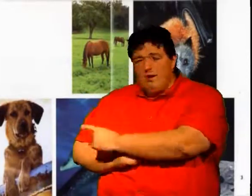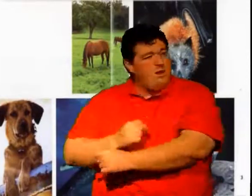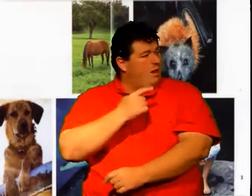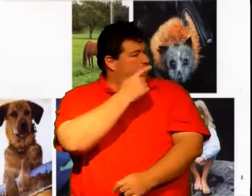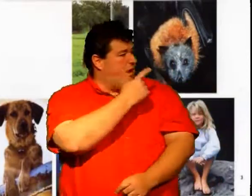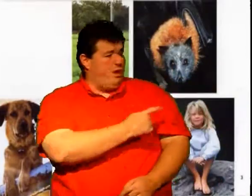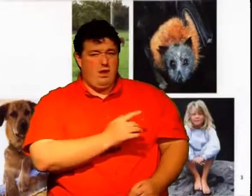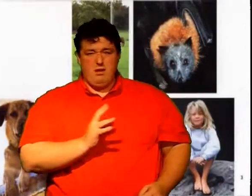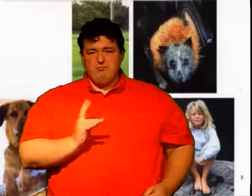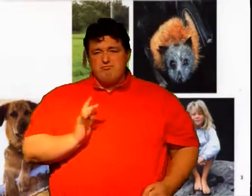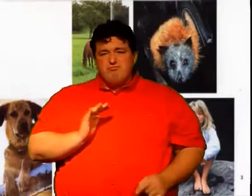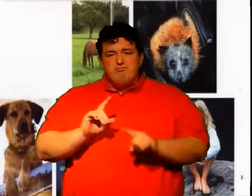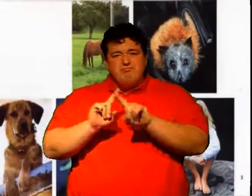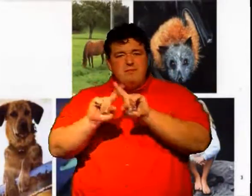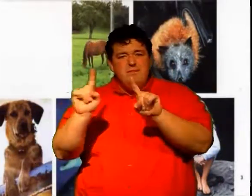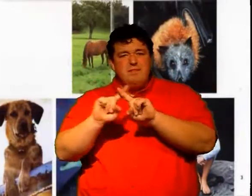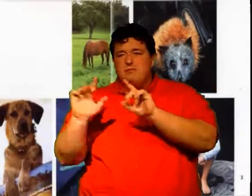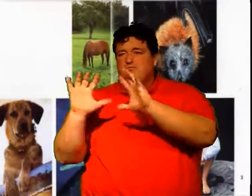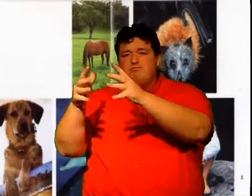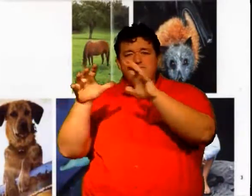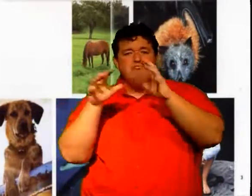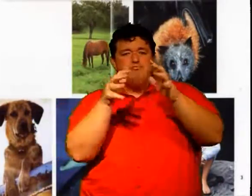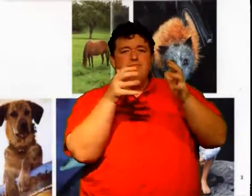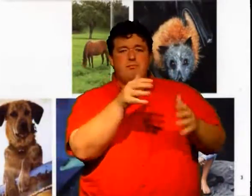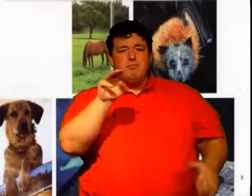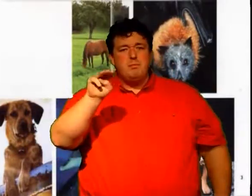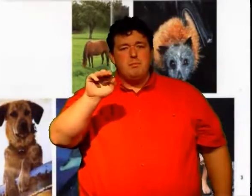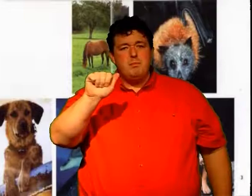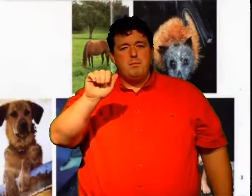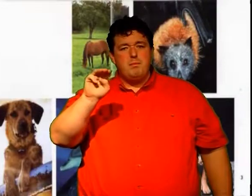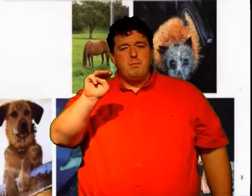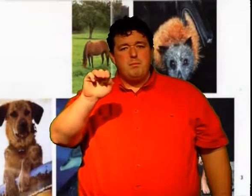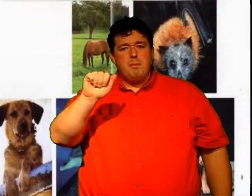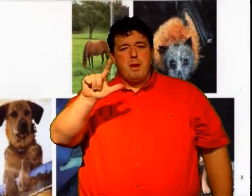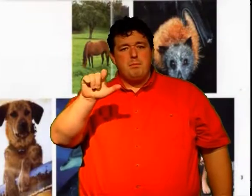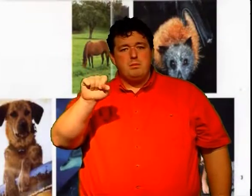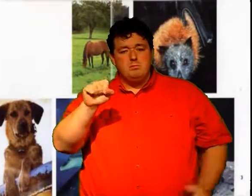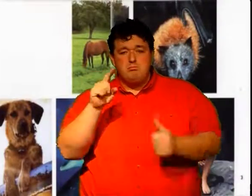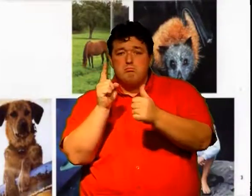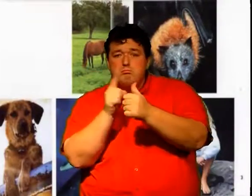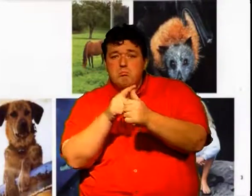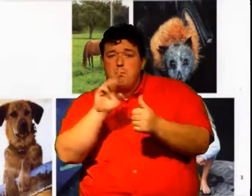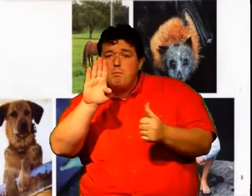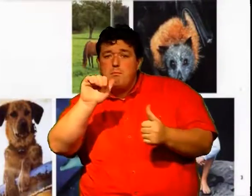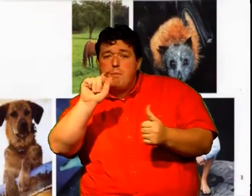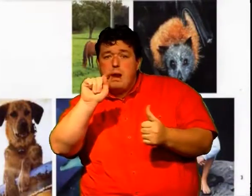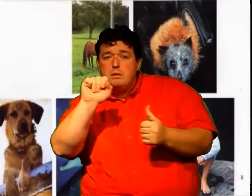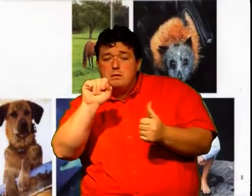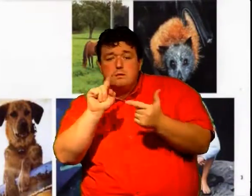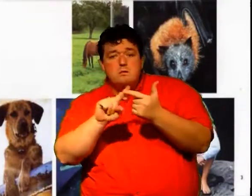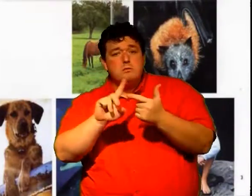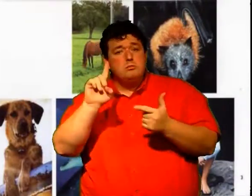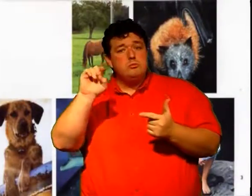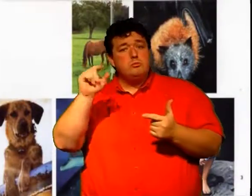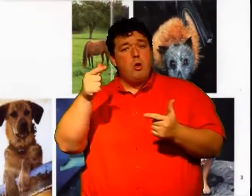All these different kinds of animals are all in a category called mammals. The bat, the dog,